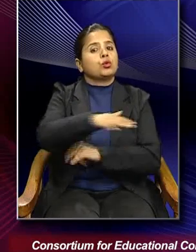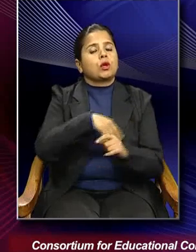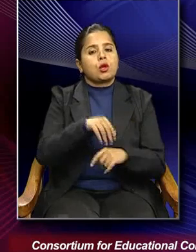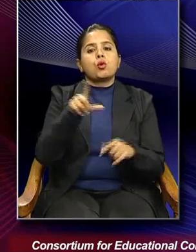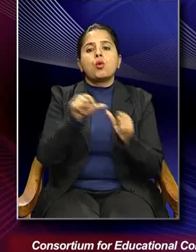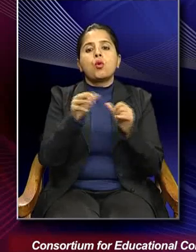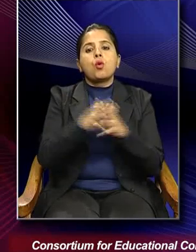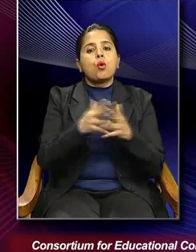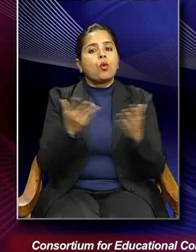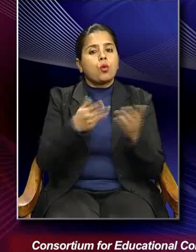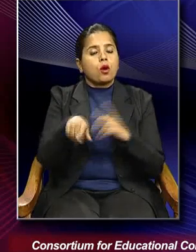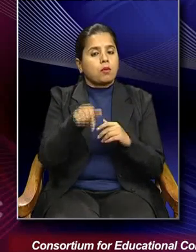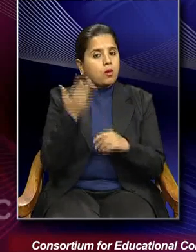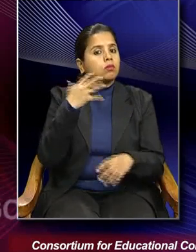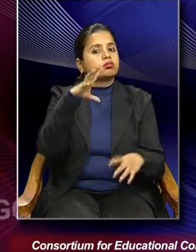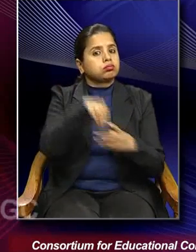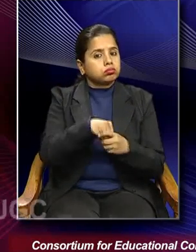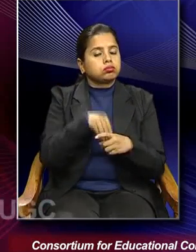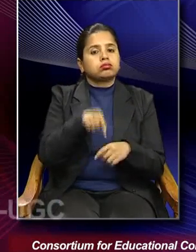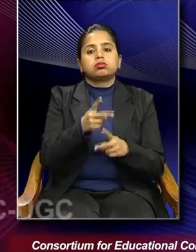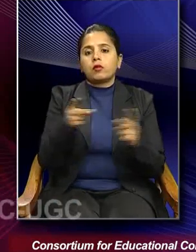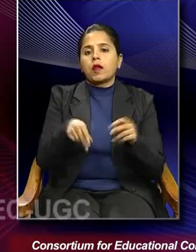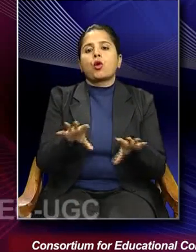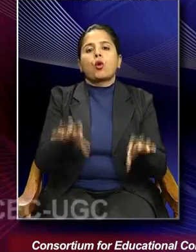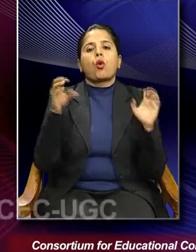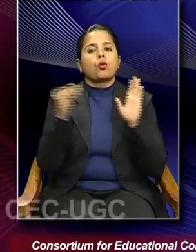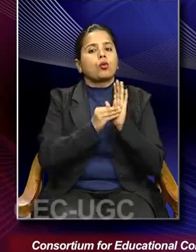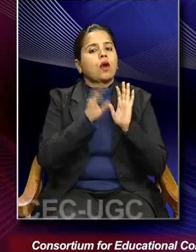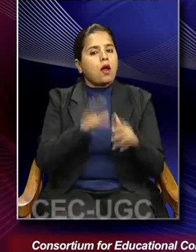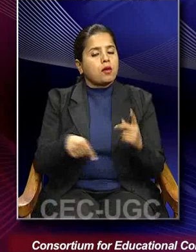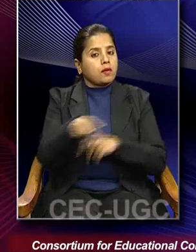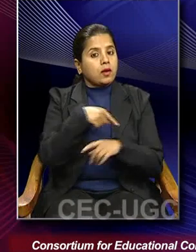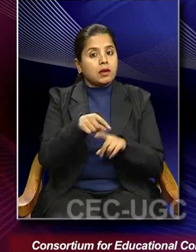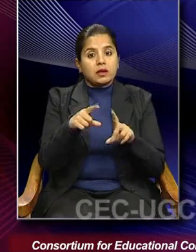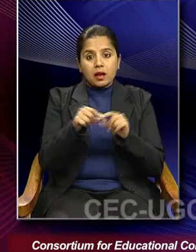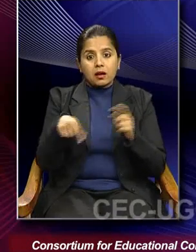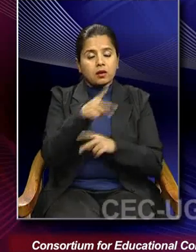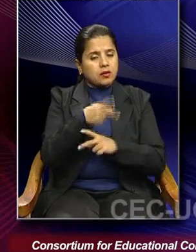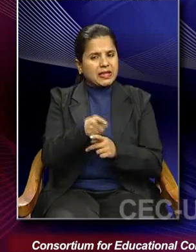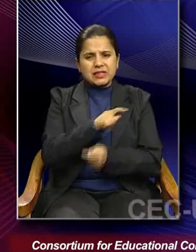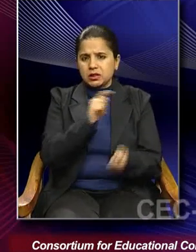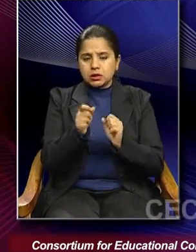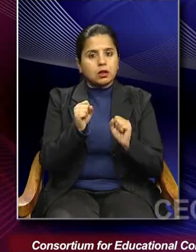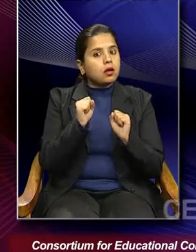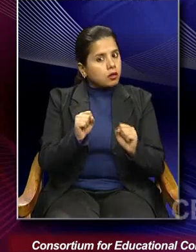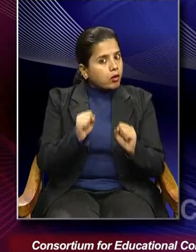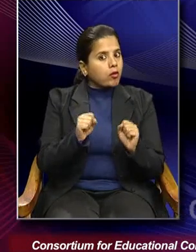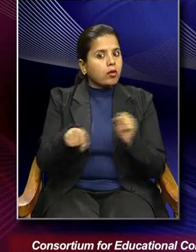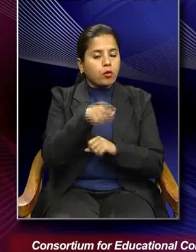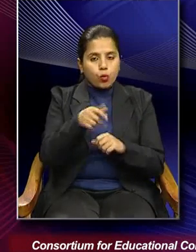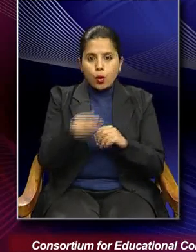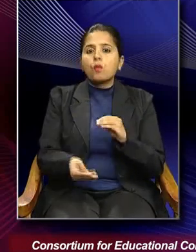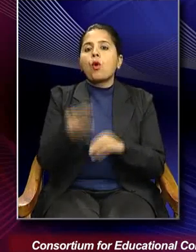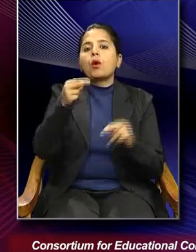laws which are embedded in the constitution. That are very difficult to change, and they require more